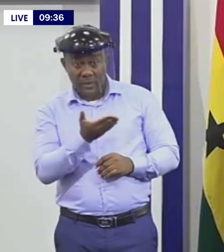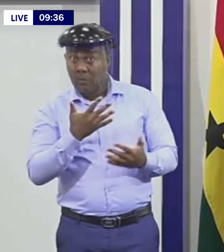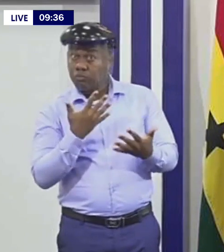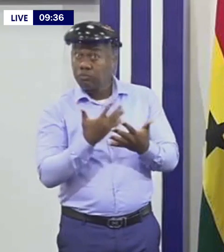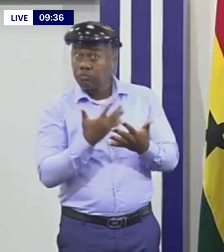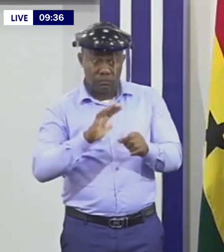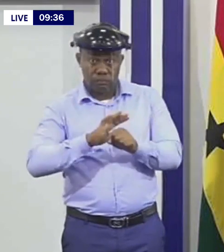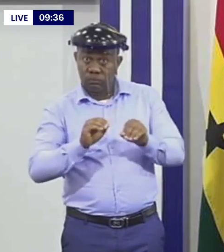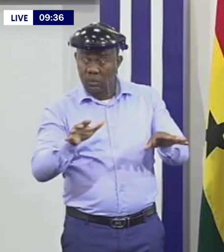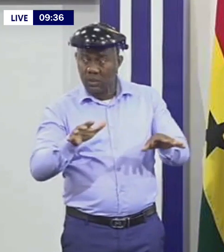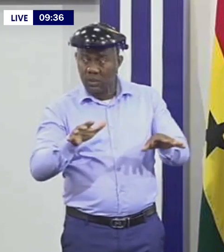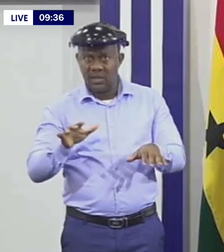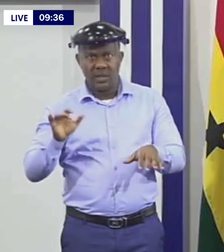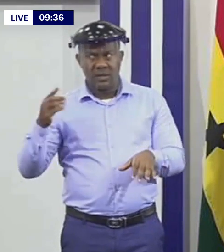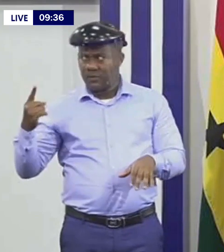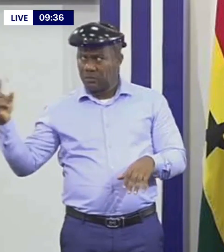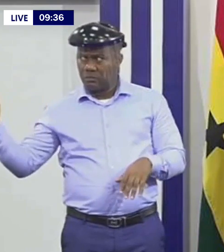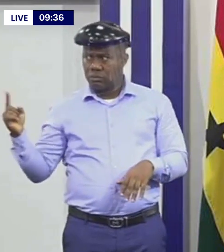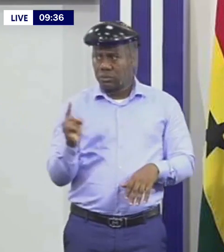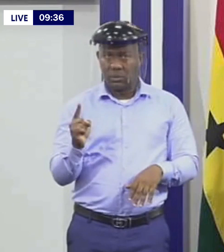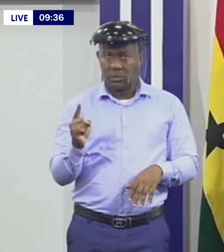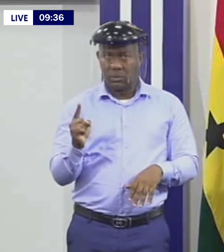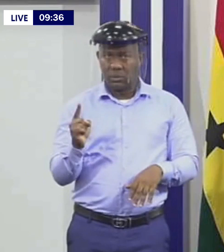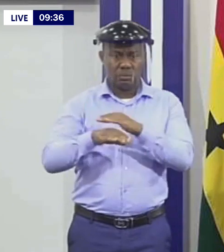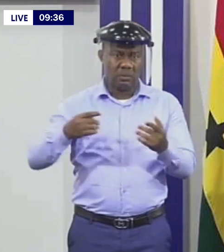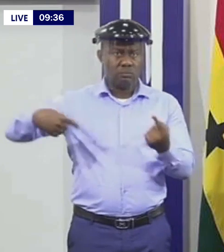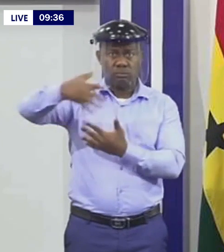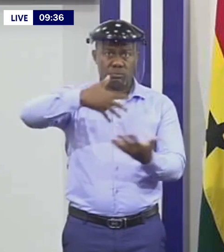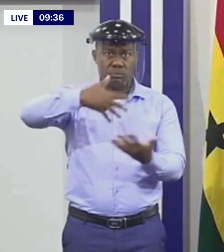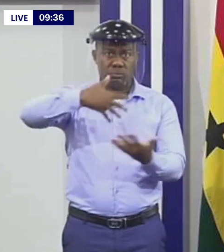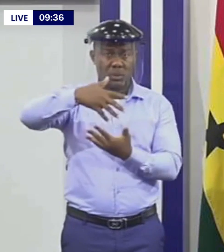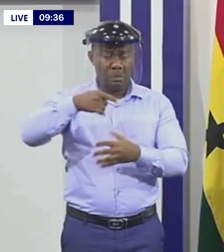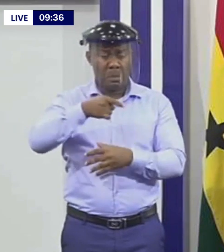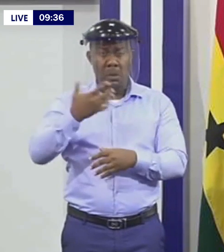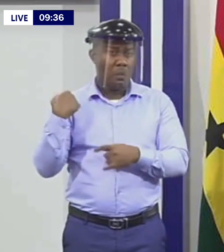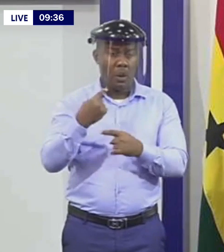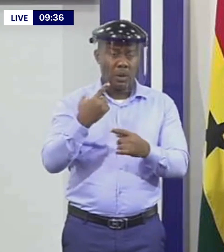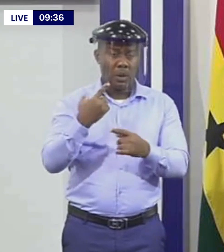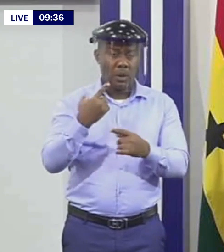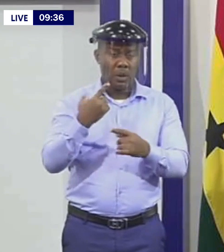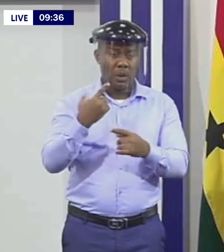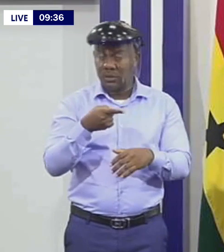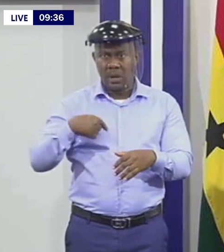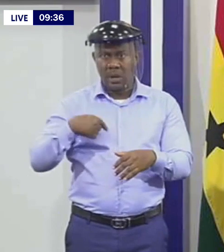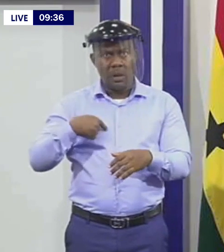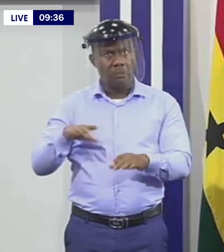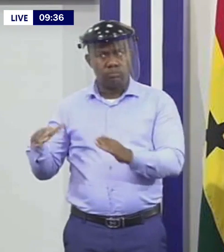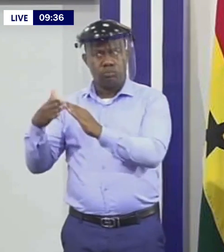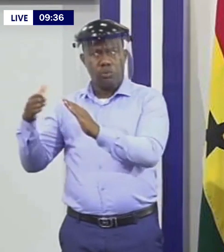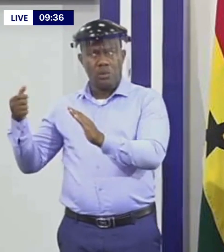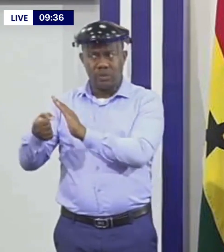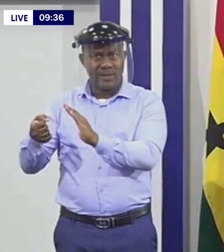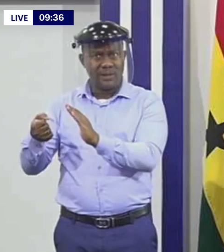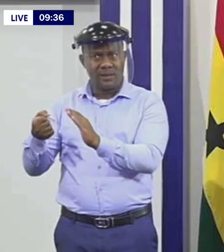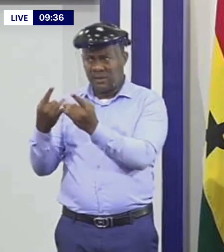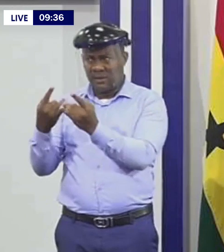should there be somebody moving from out to the inmates where the people have been there for some time. Do we have quarantine cells for them to